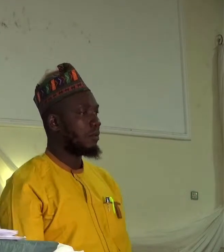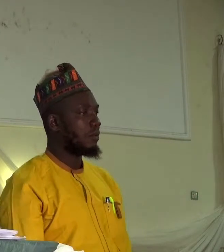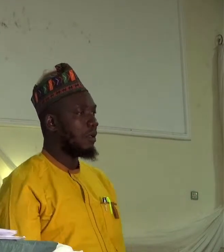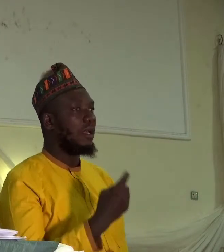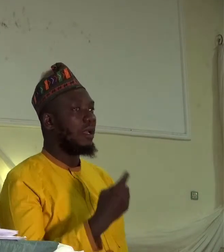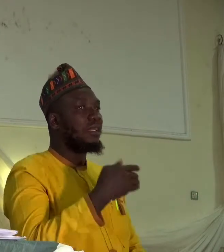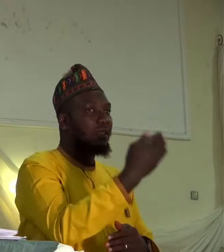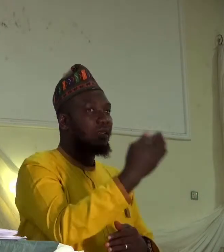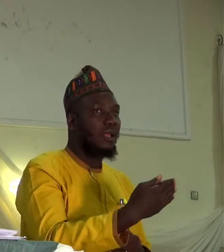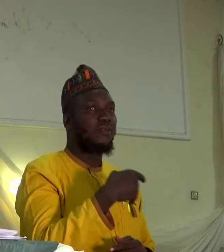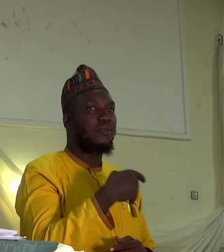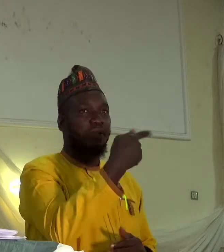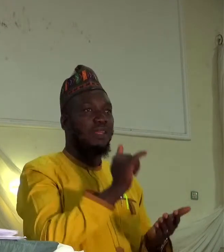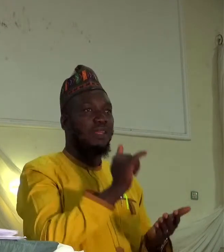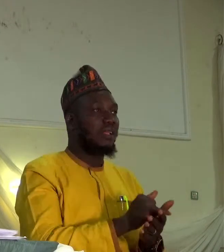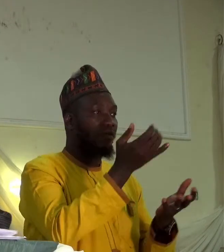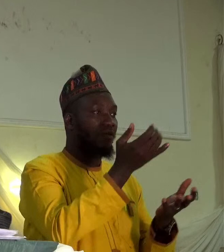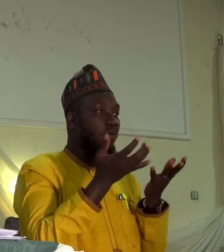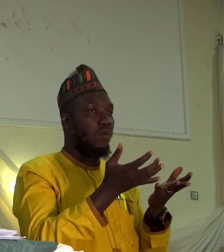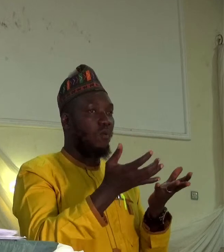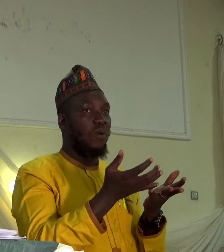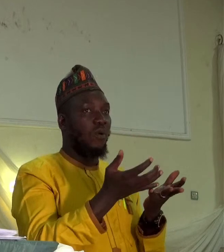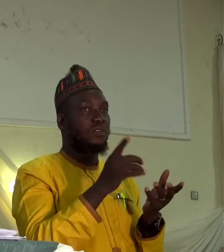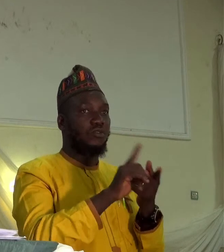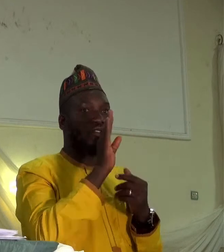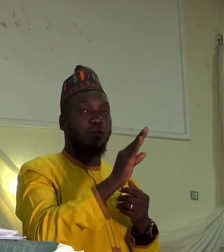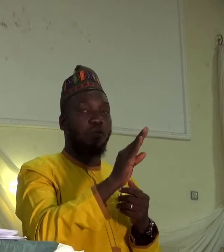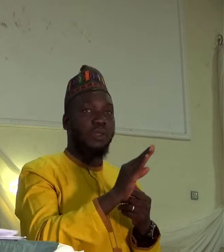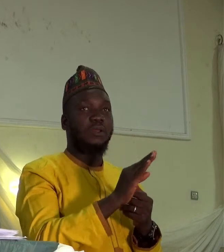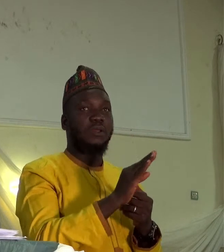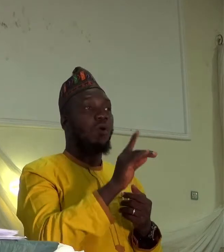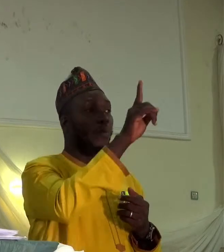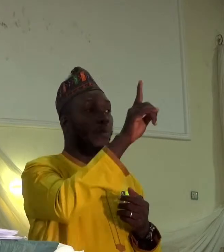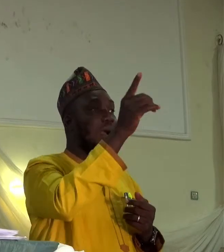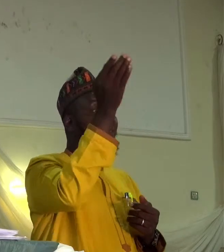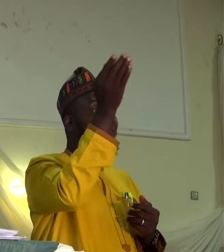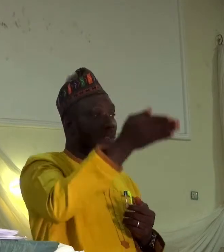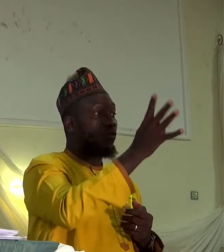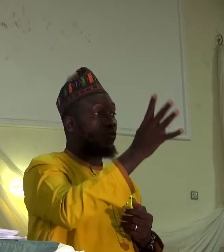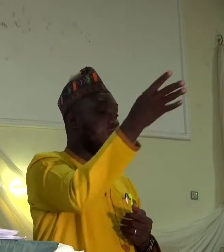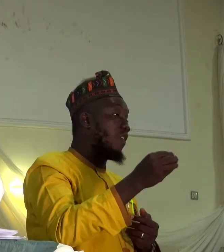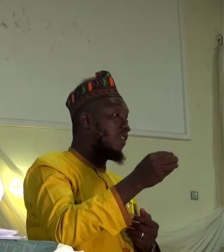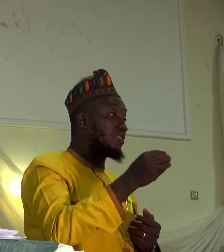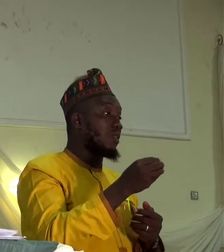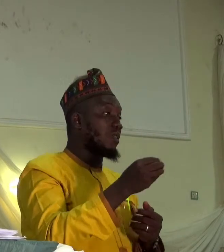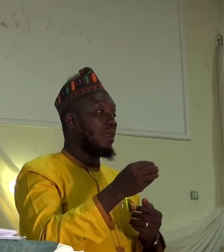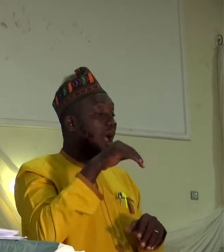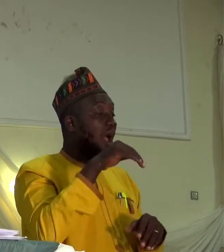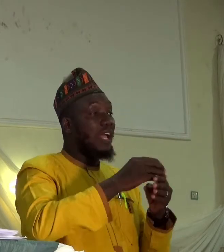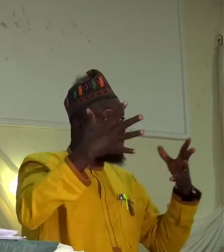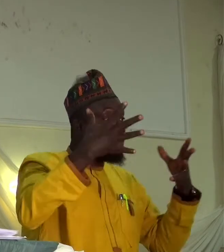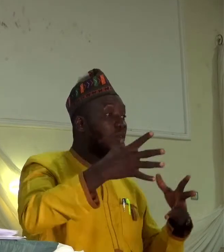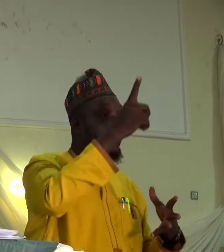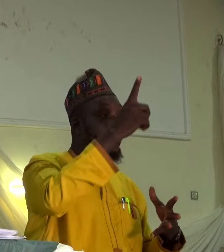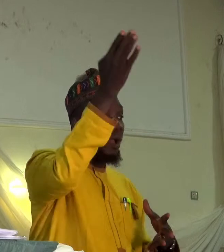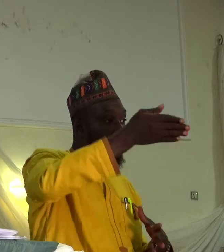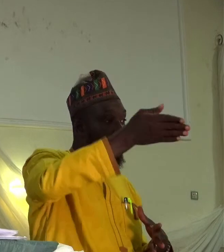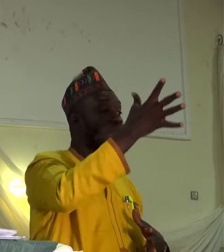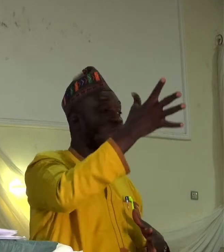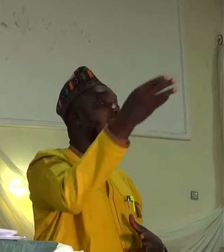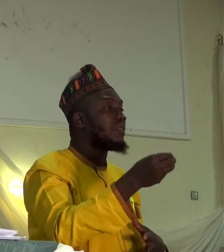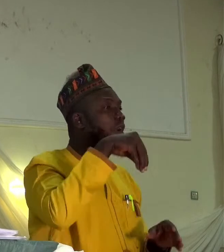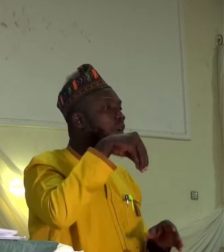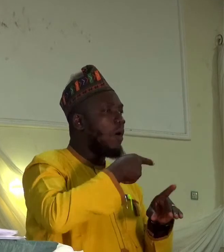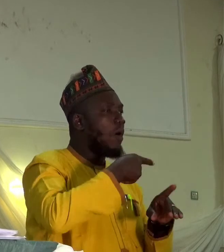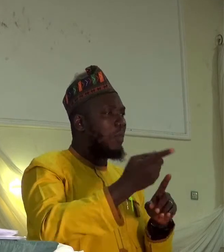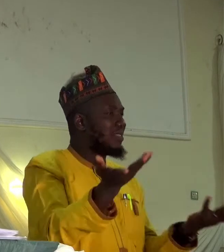also fun pe to if you want your teaching to be very effective 1:40 at most 1:50 but lot of ti wan be is the